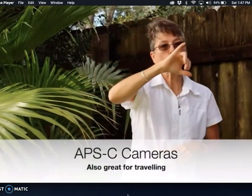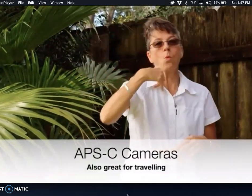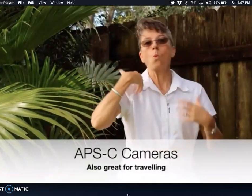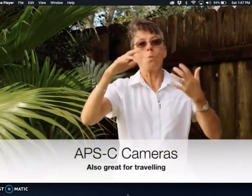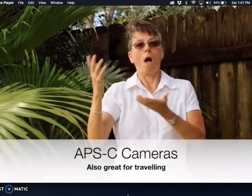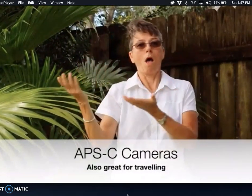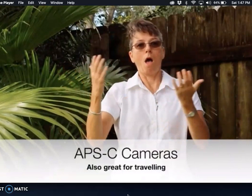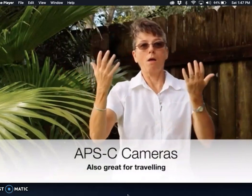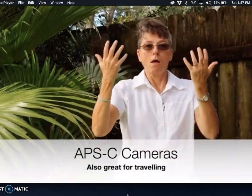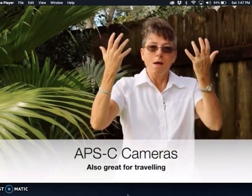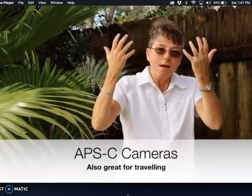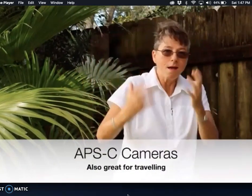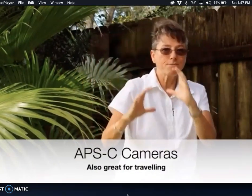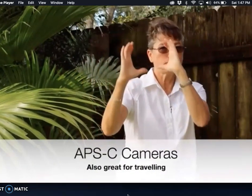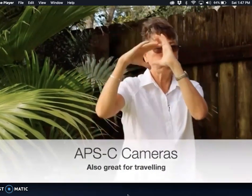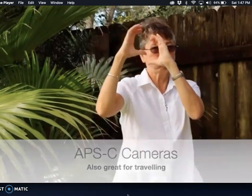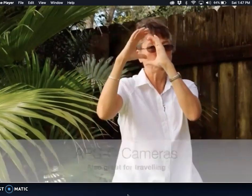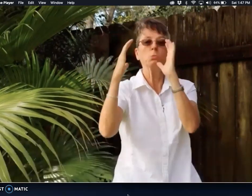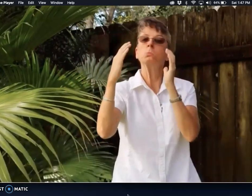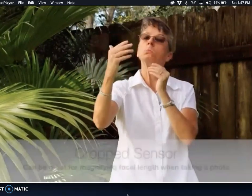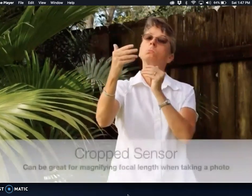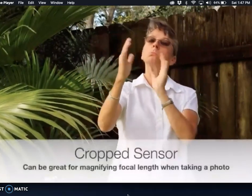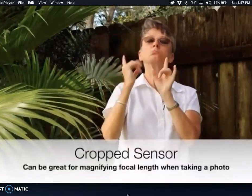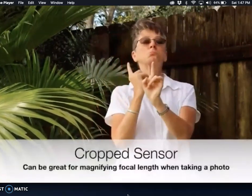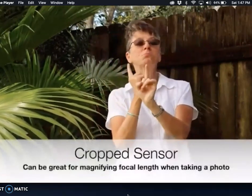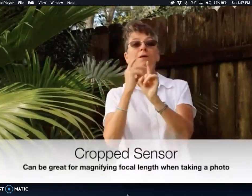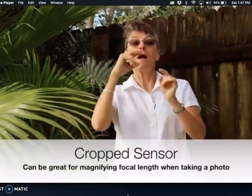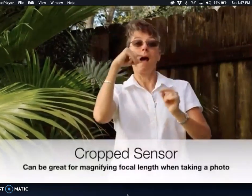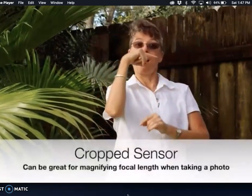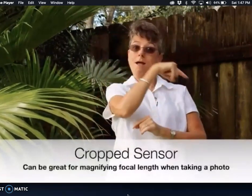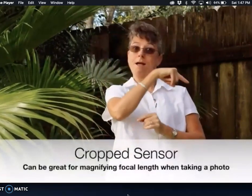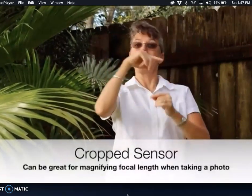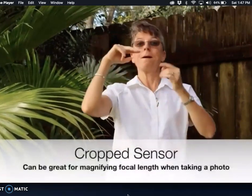I like this type of camera because it's great for traveling too.